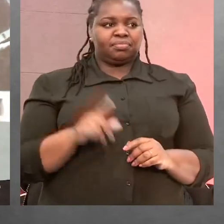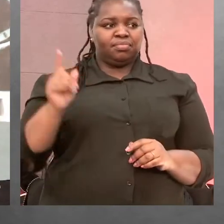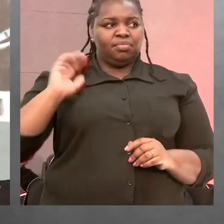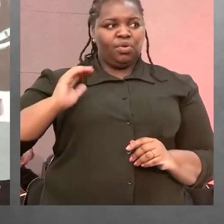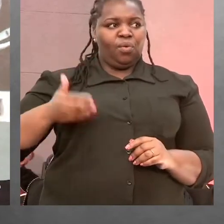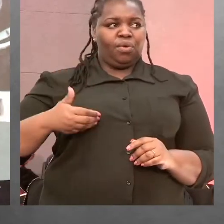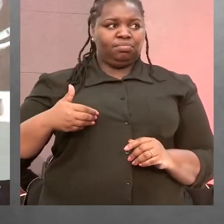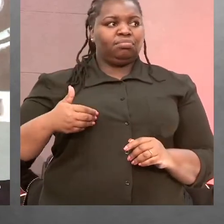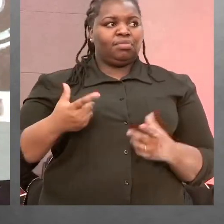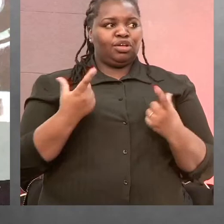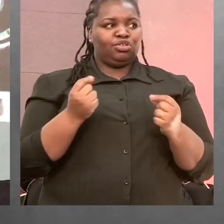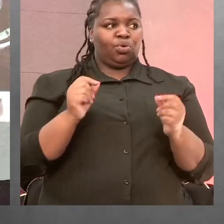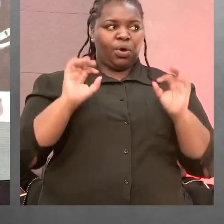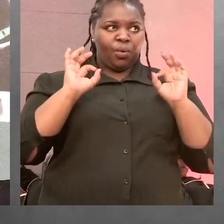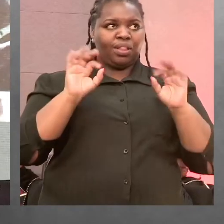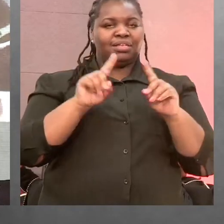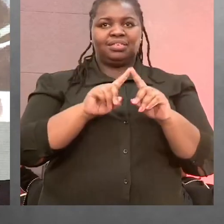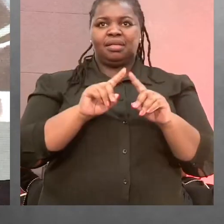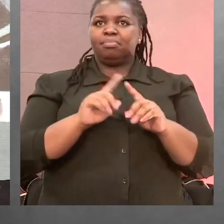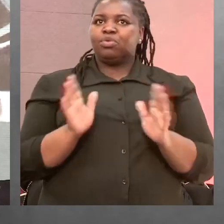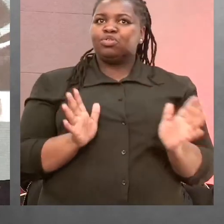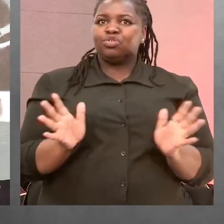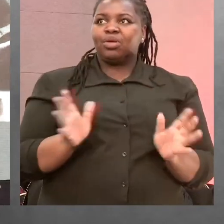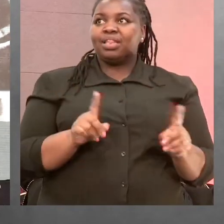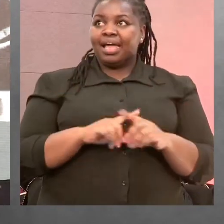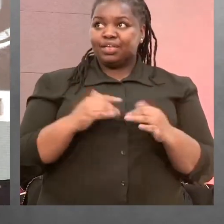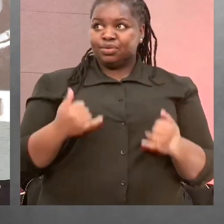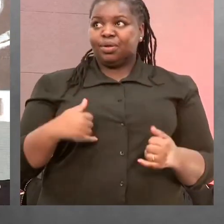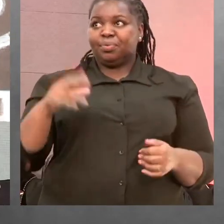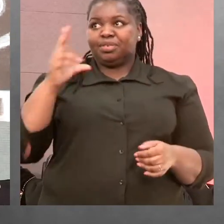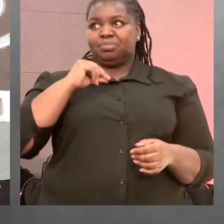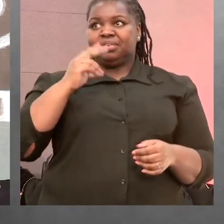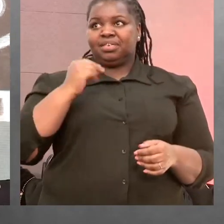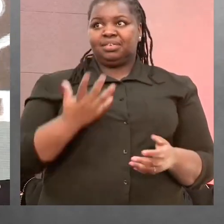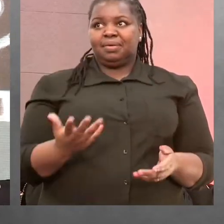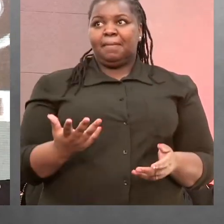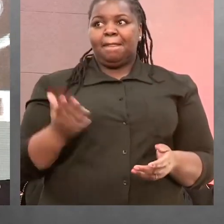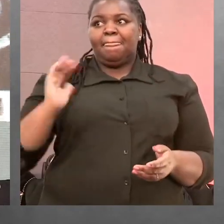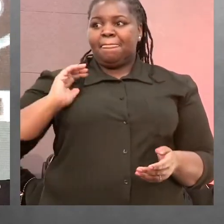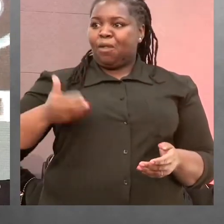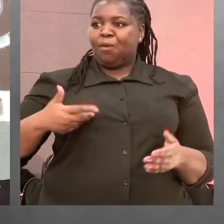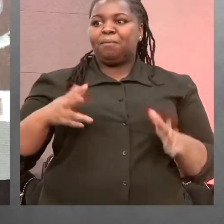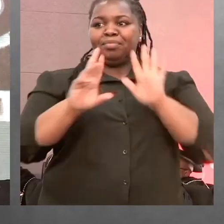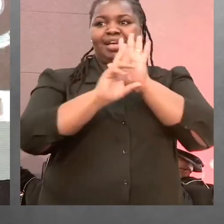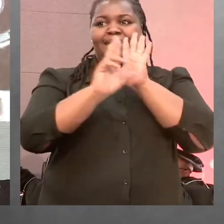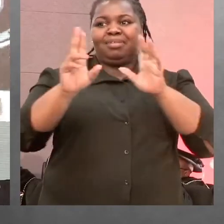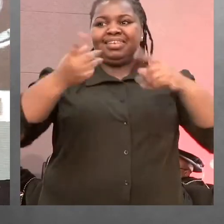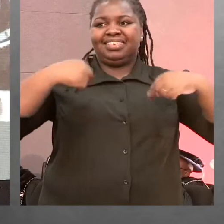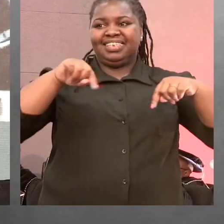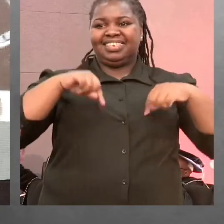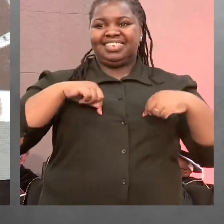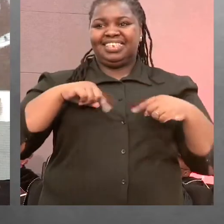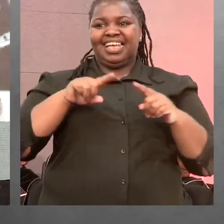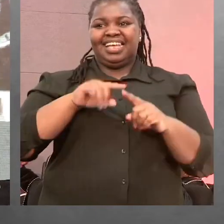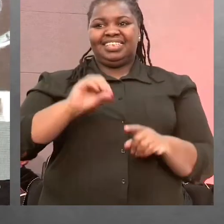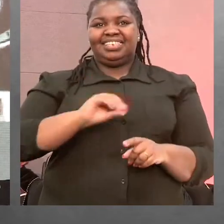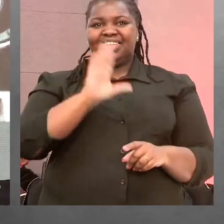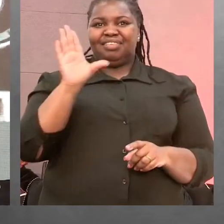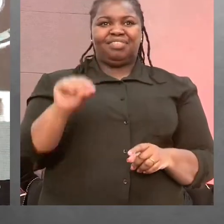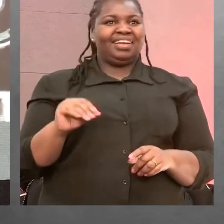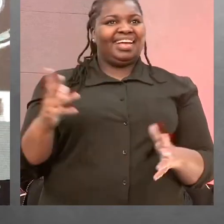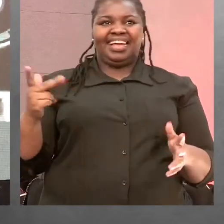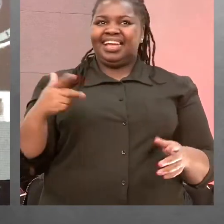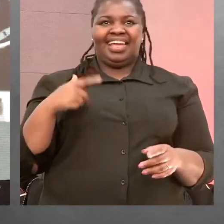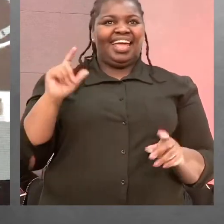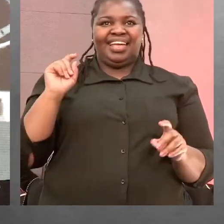Amanina are doing well, even Kwisok, as we speak, Amanina smell by his country. I agree,